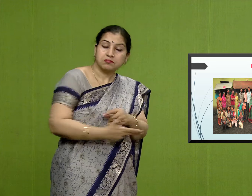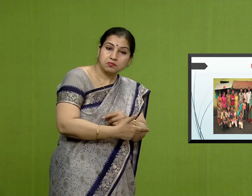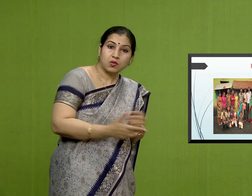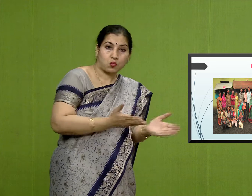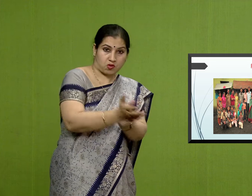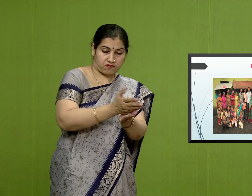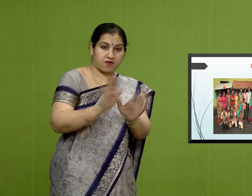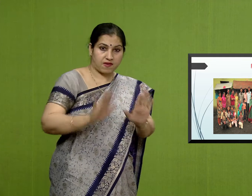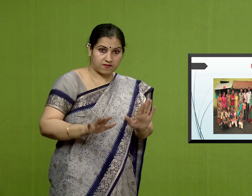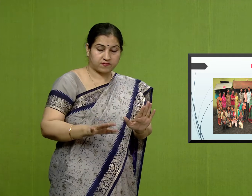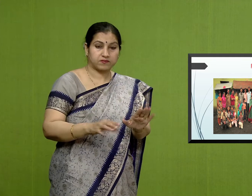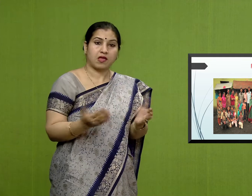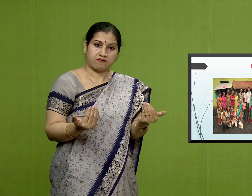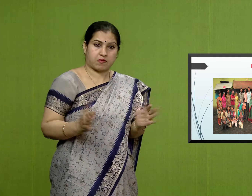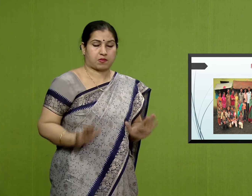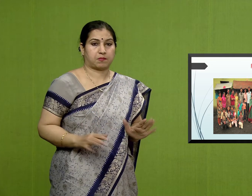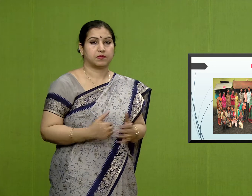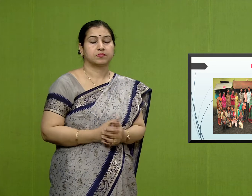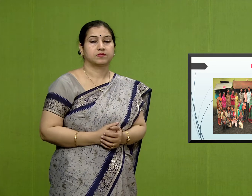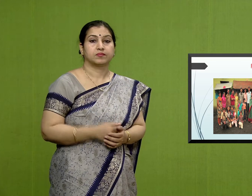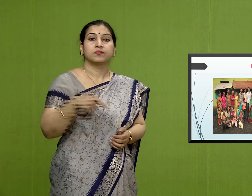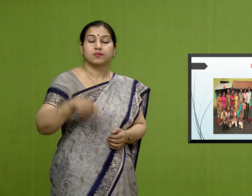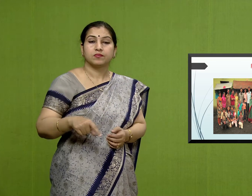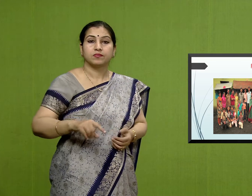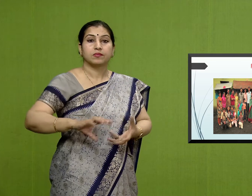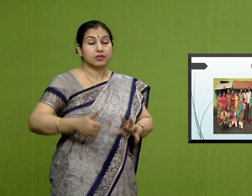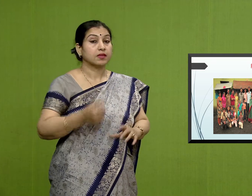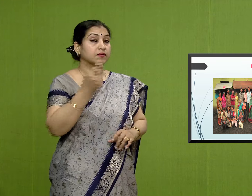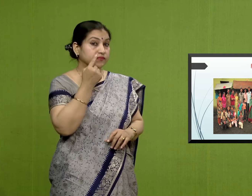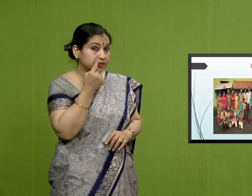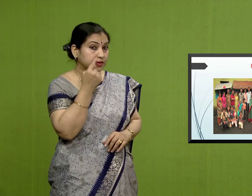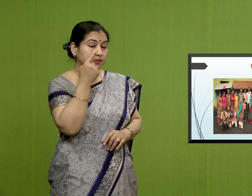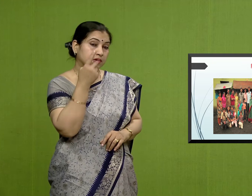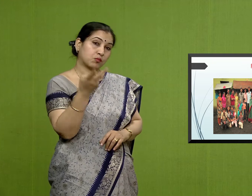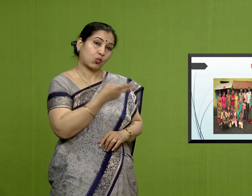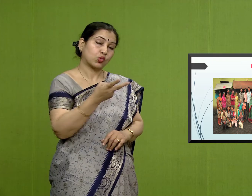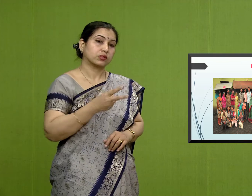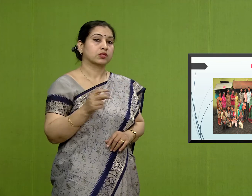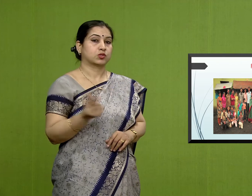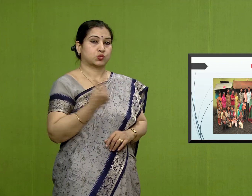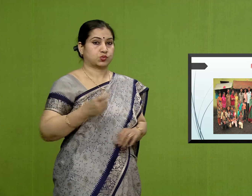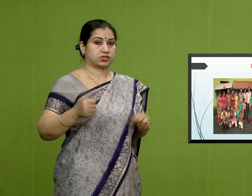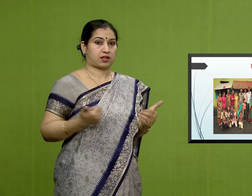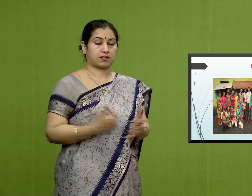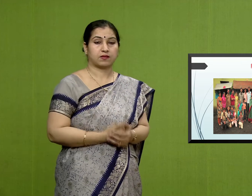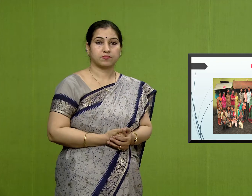methods available which men and women can use.